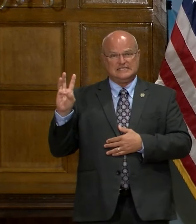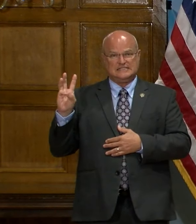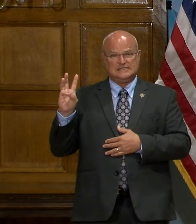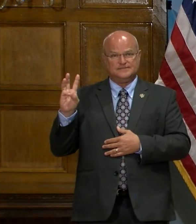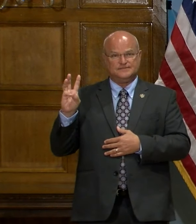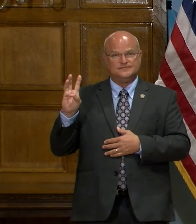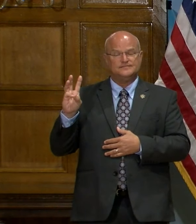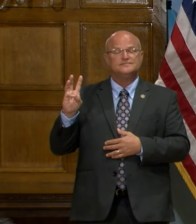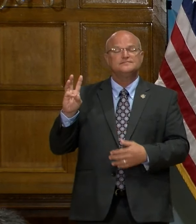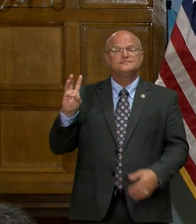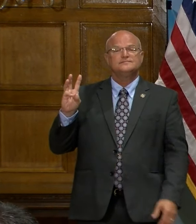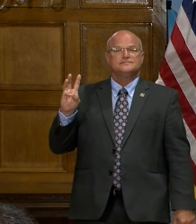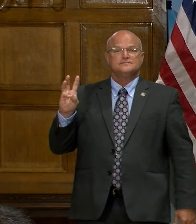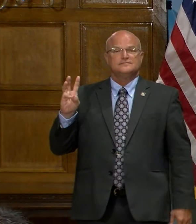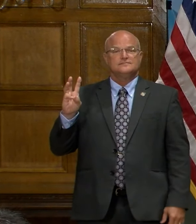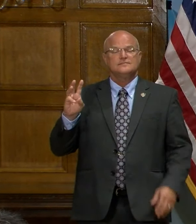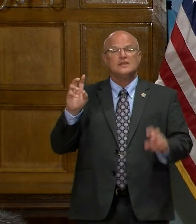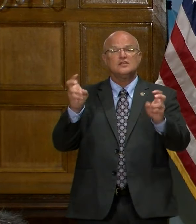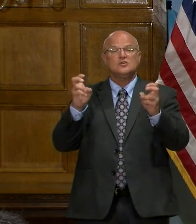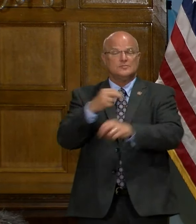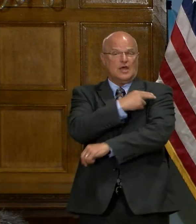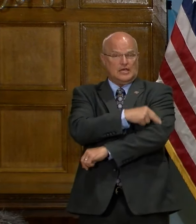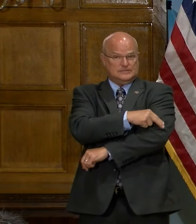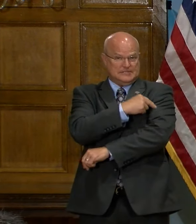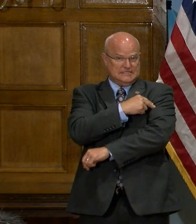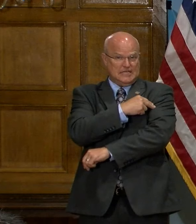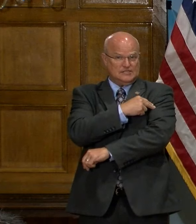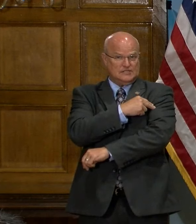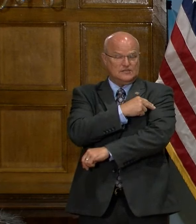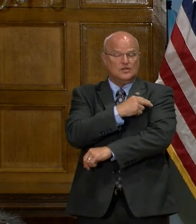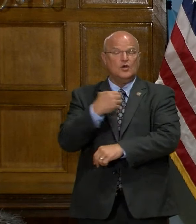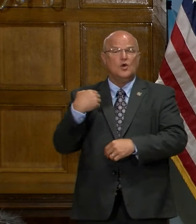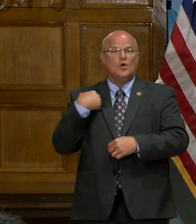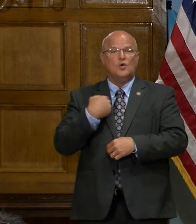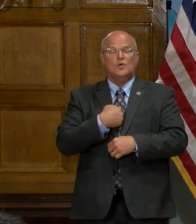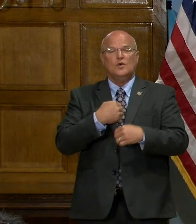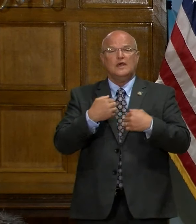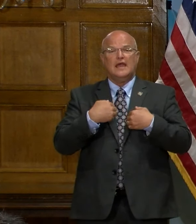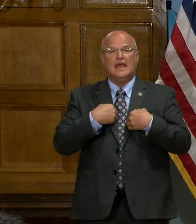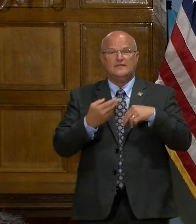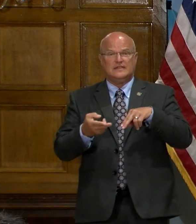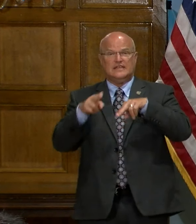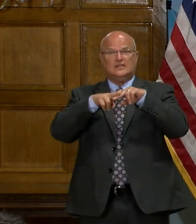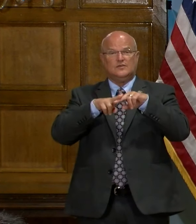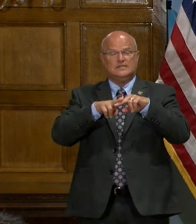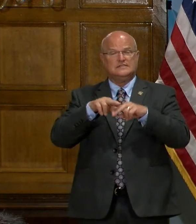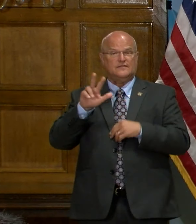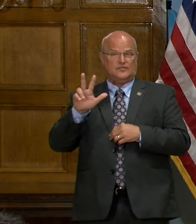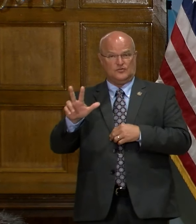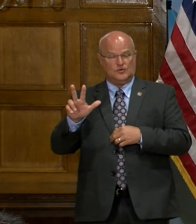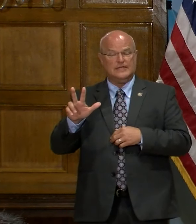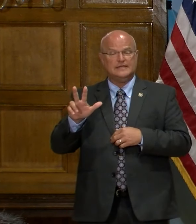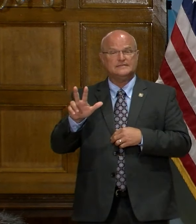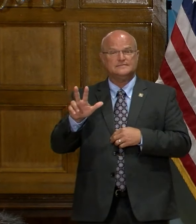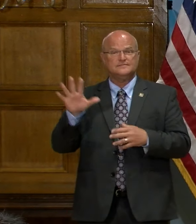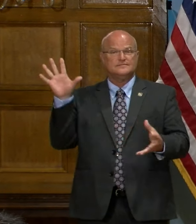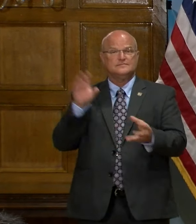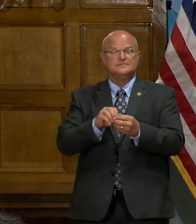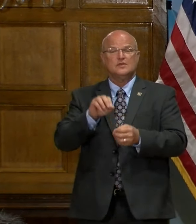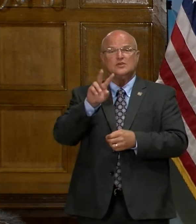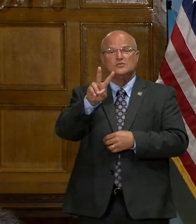13,606. In terms of hospitalizations, we have an increase of 3 hospitalizations